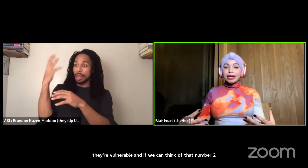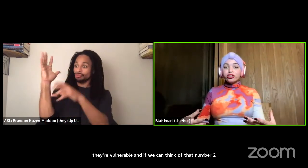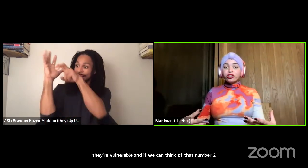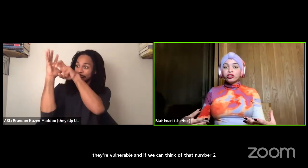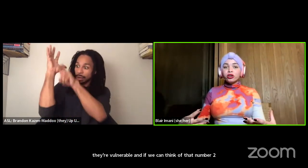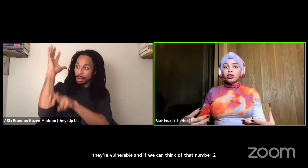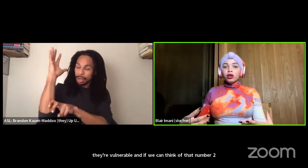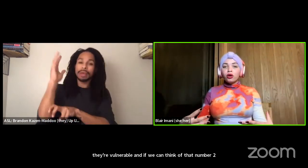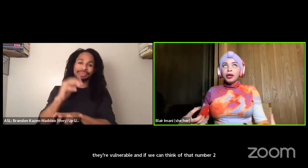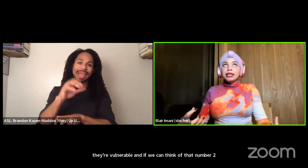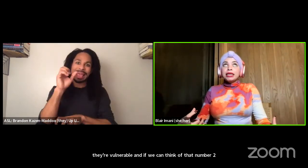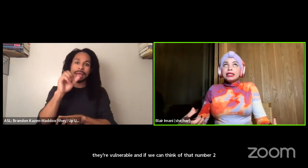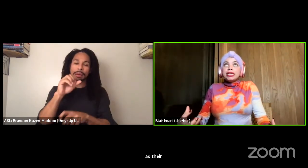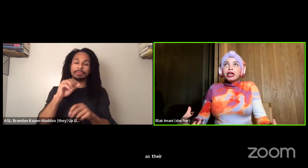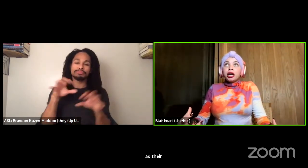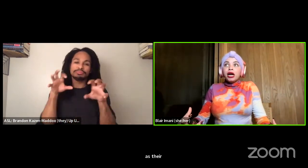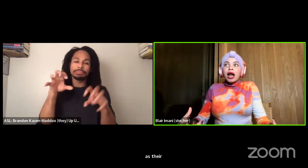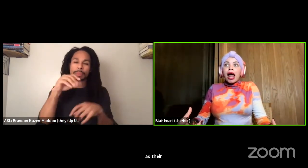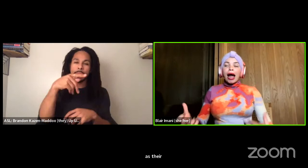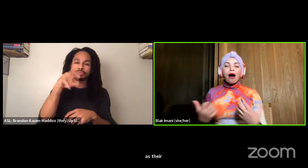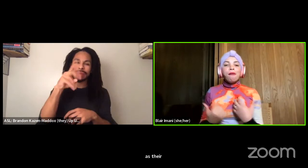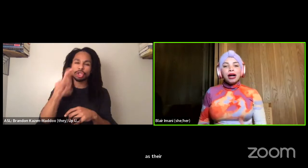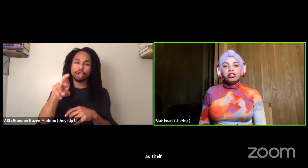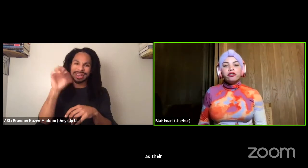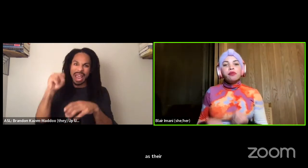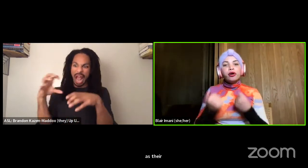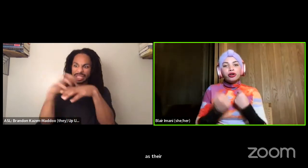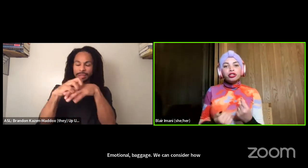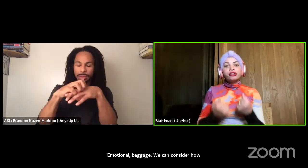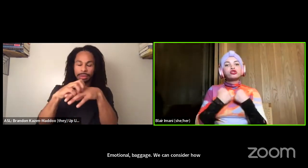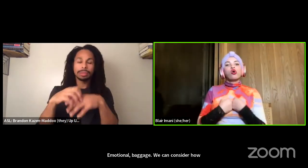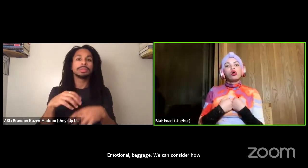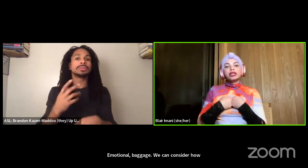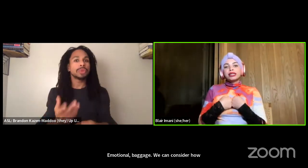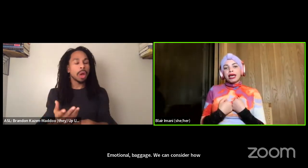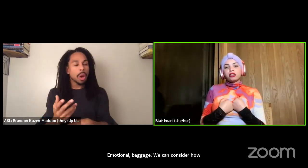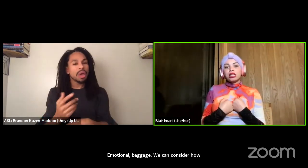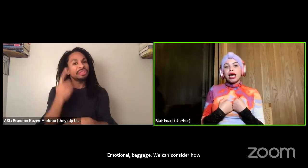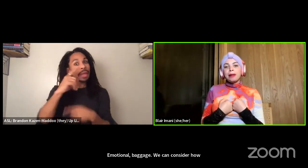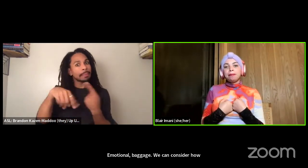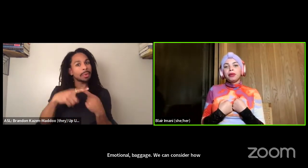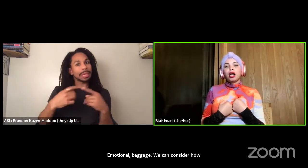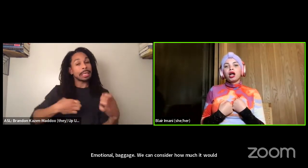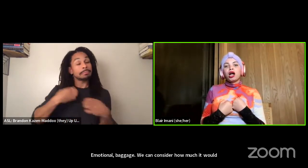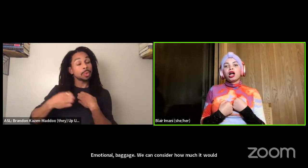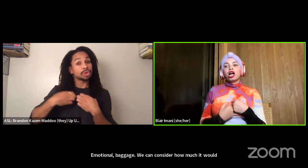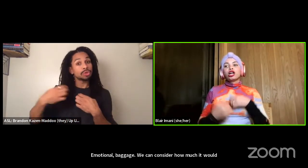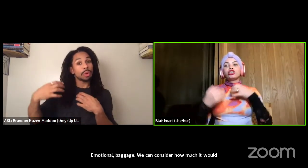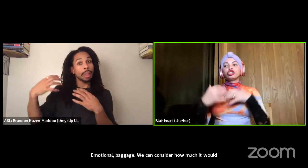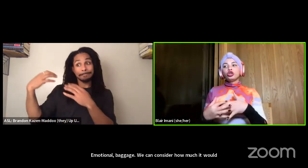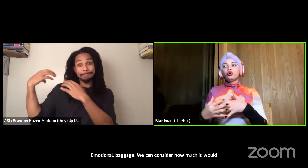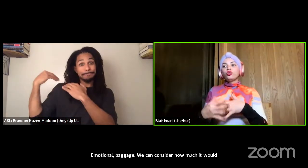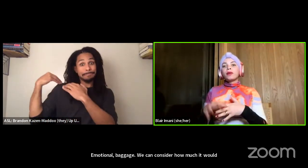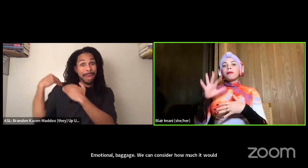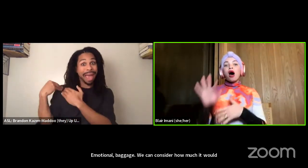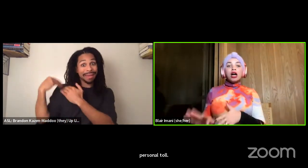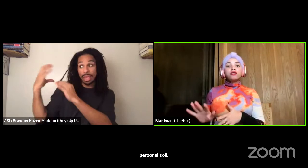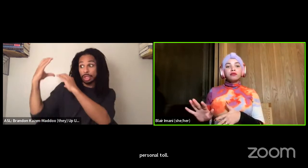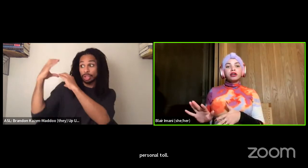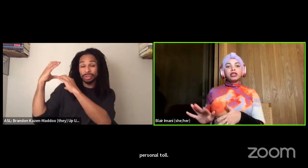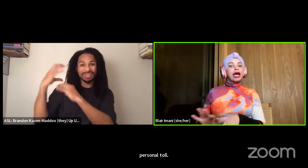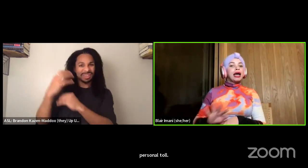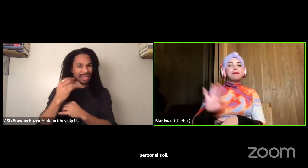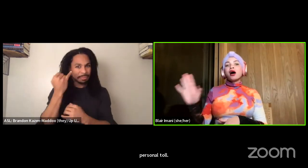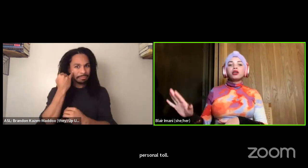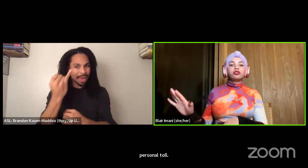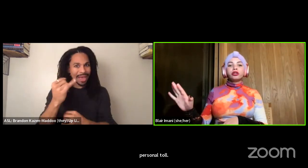emotional baggage, we can consider how much of a personal toll it takes on them to